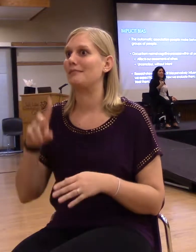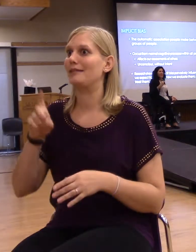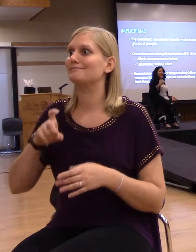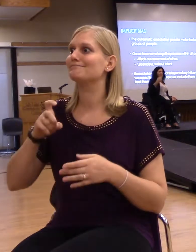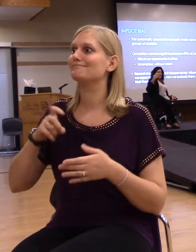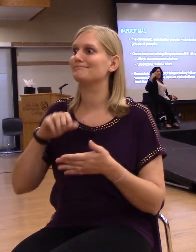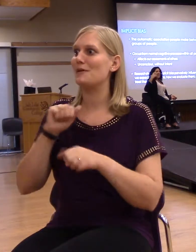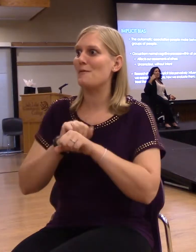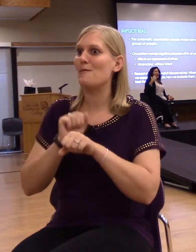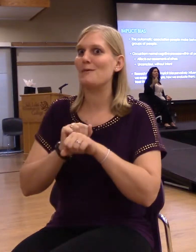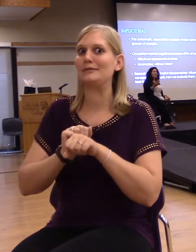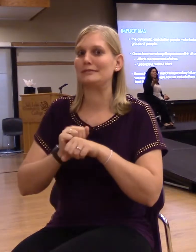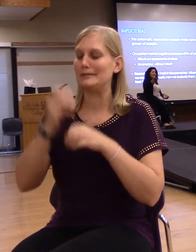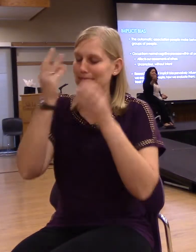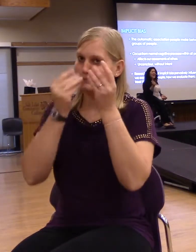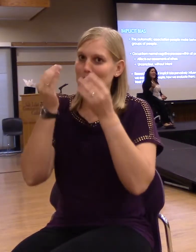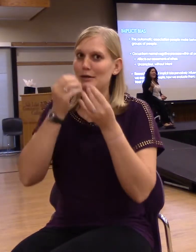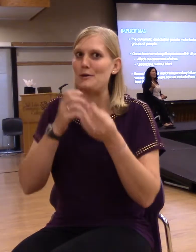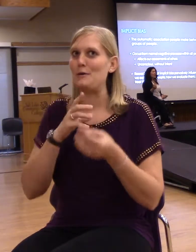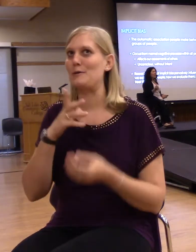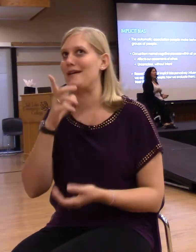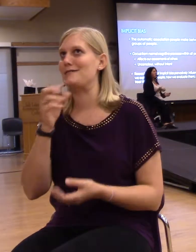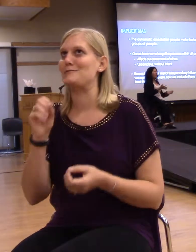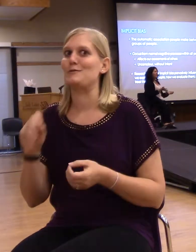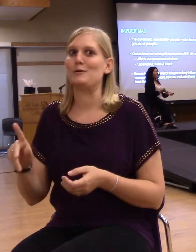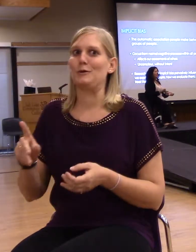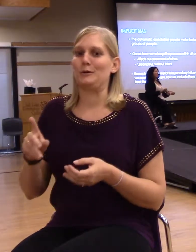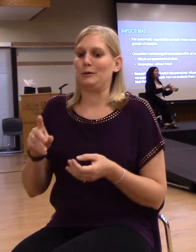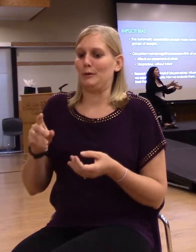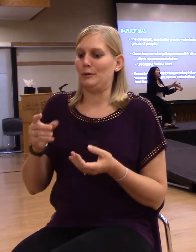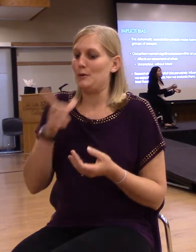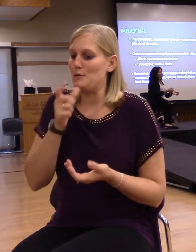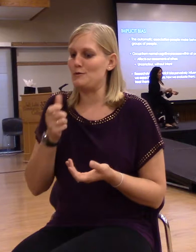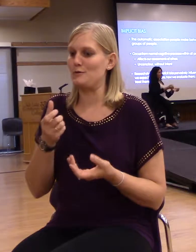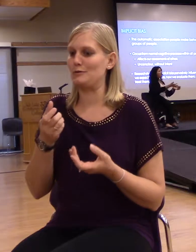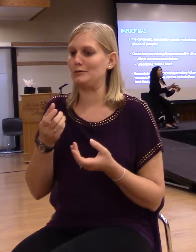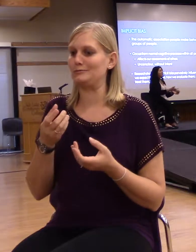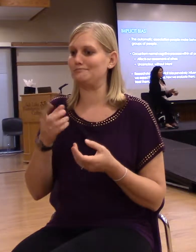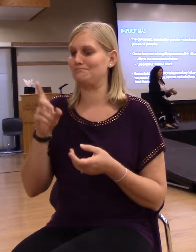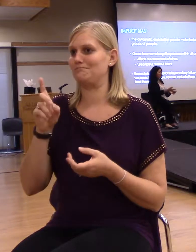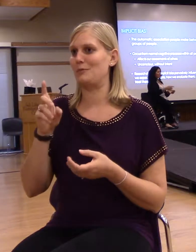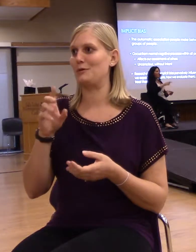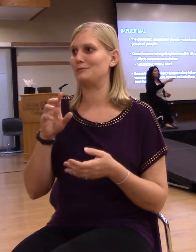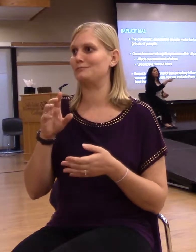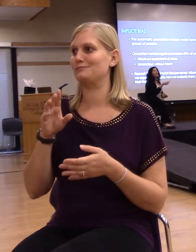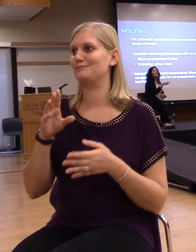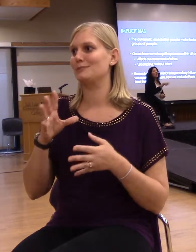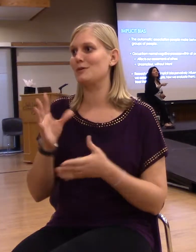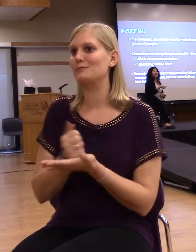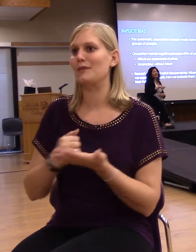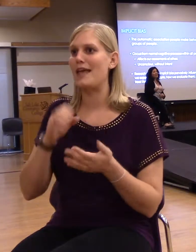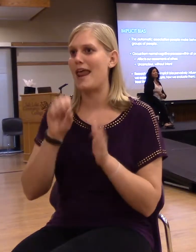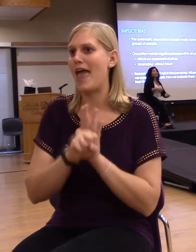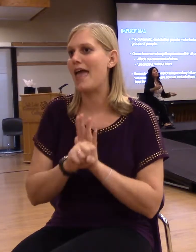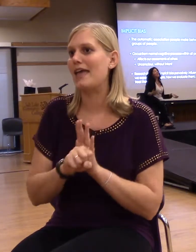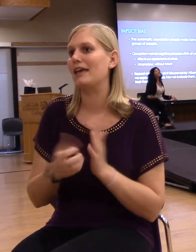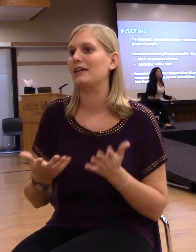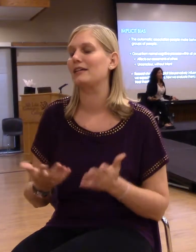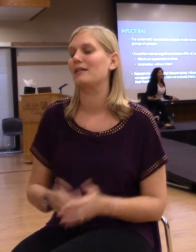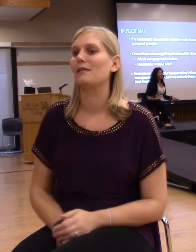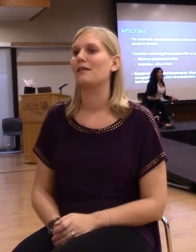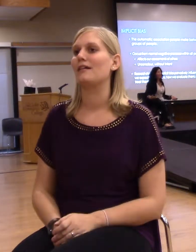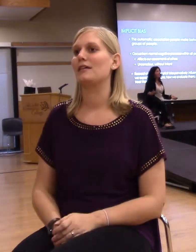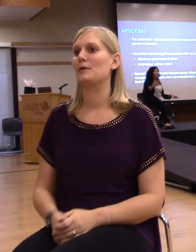hard at thinking about, well, who gets the A, right? How do I gauge engagement or participation? Who am I calling on? Who am I